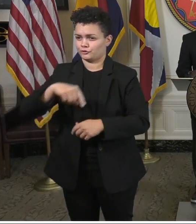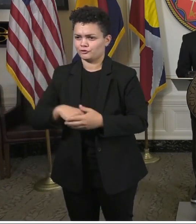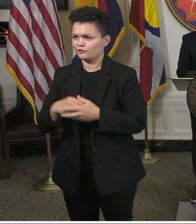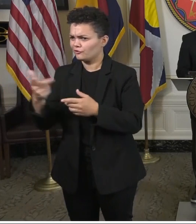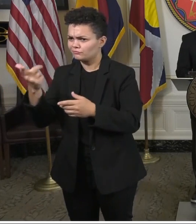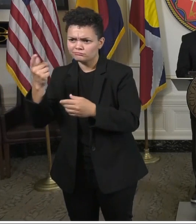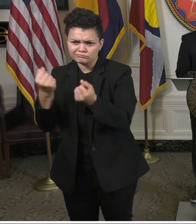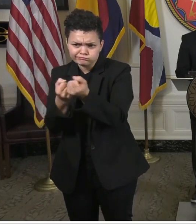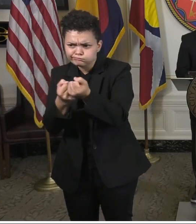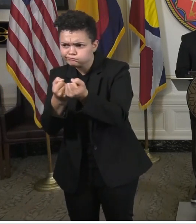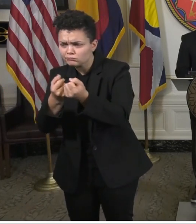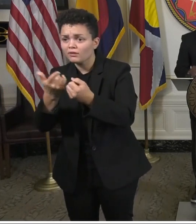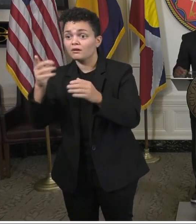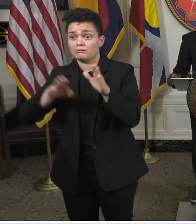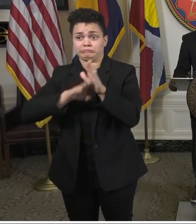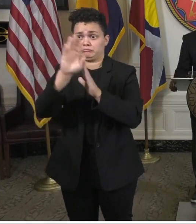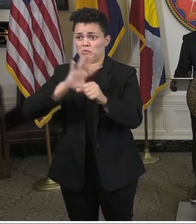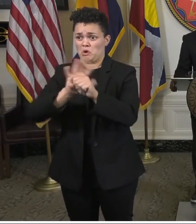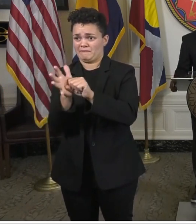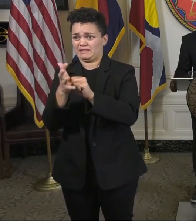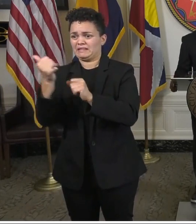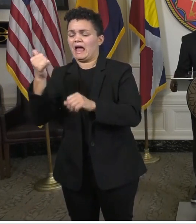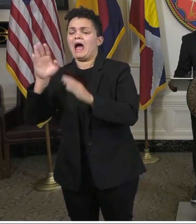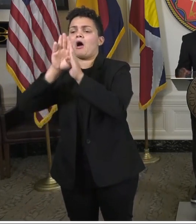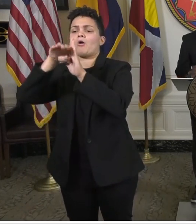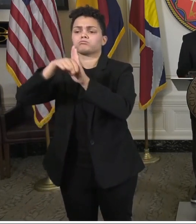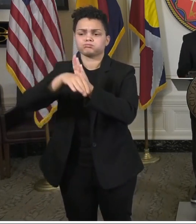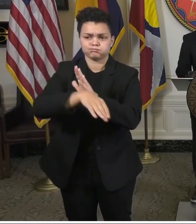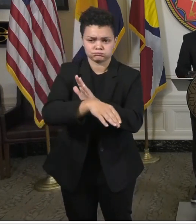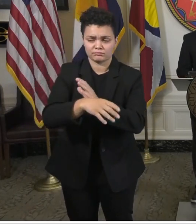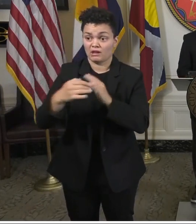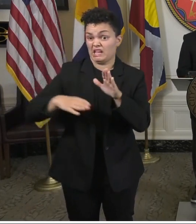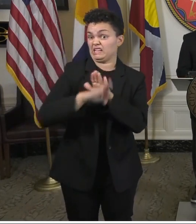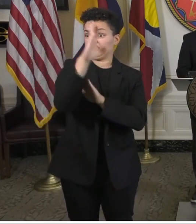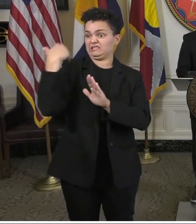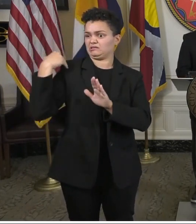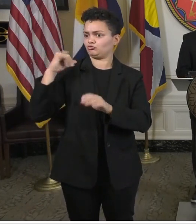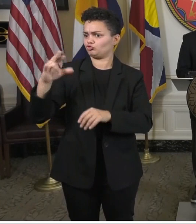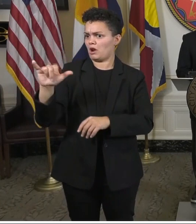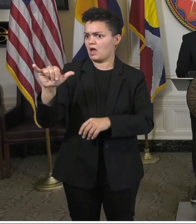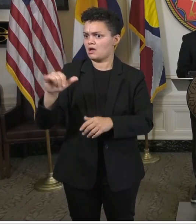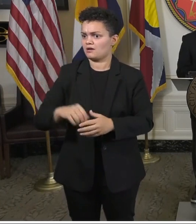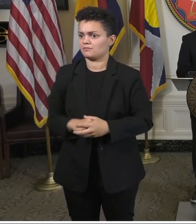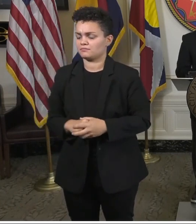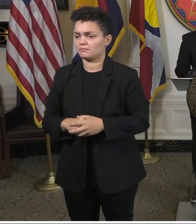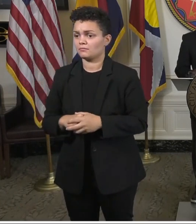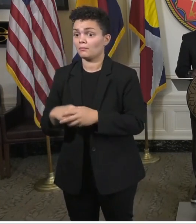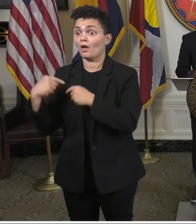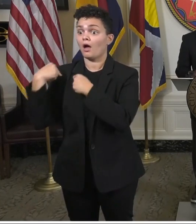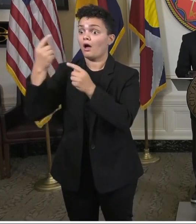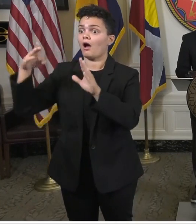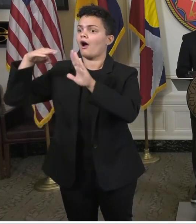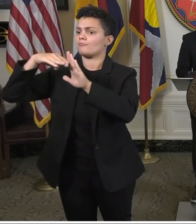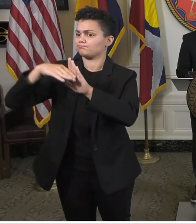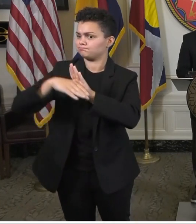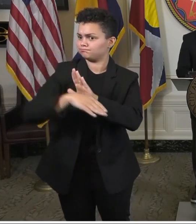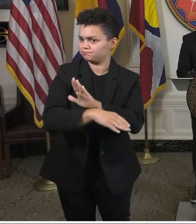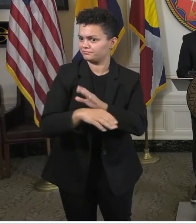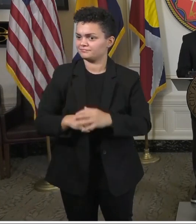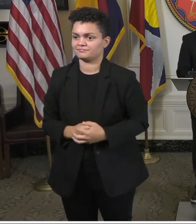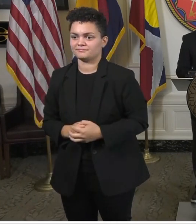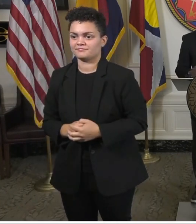comes down to our personal actions, and our residents continuously step up. Even though I know it's been